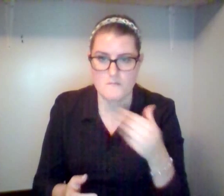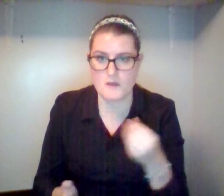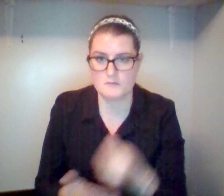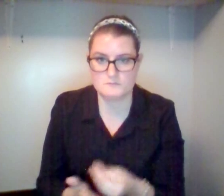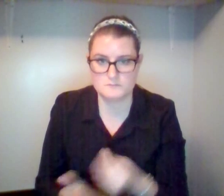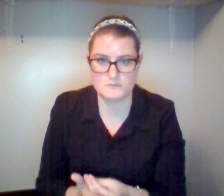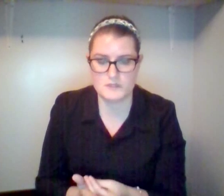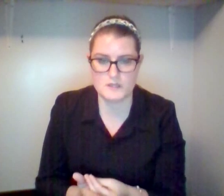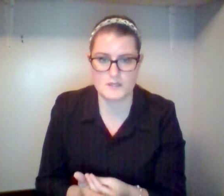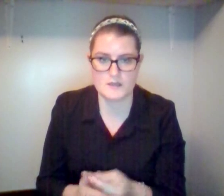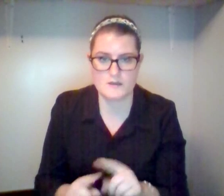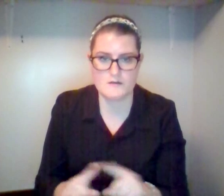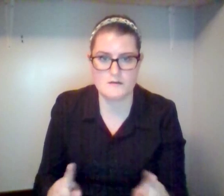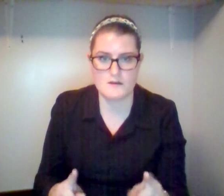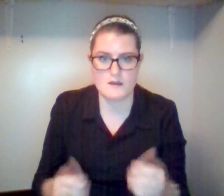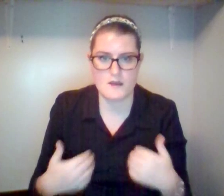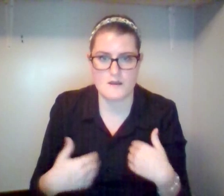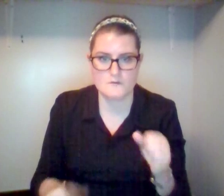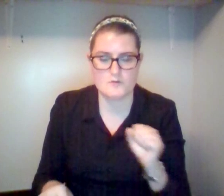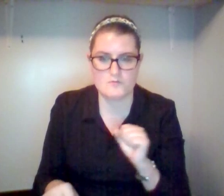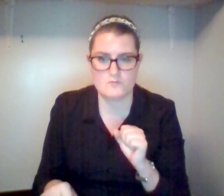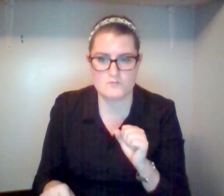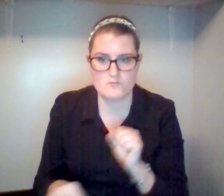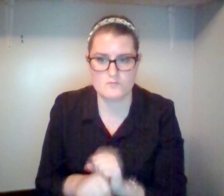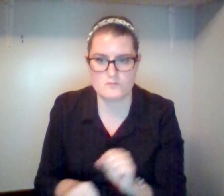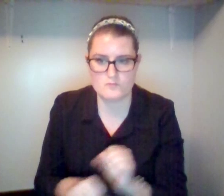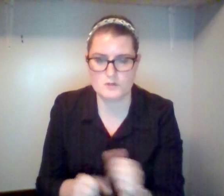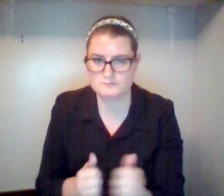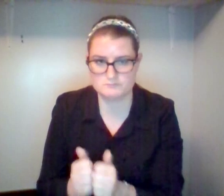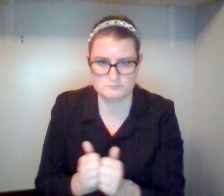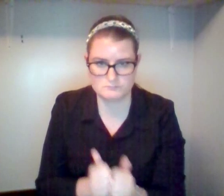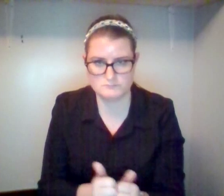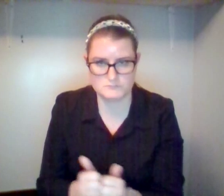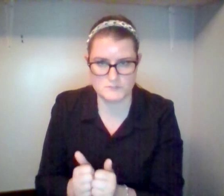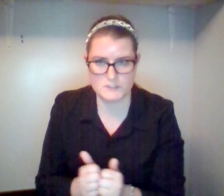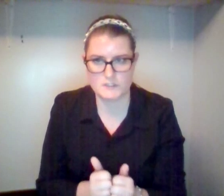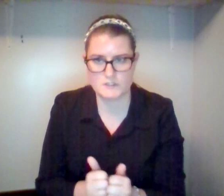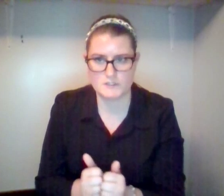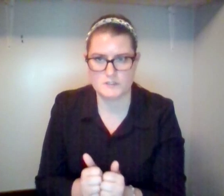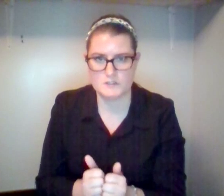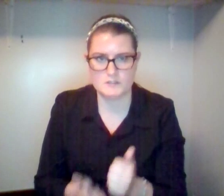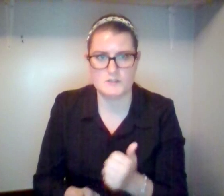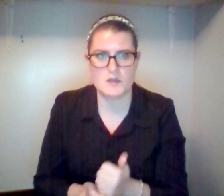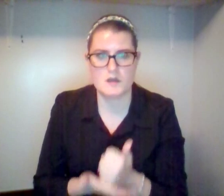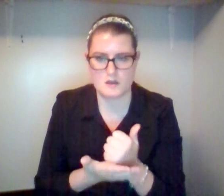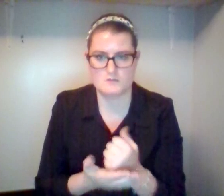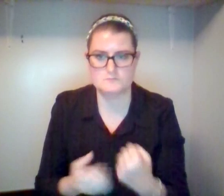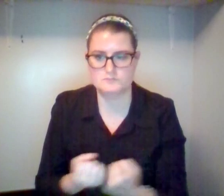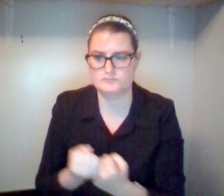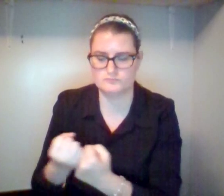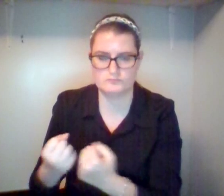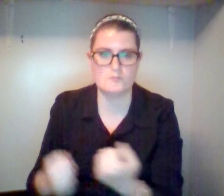this marriage work. And it would be good to remind ourselves that in former